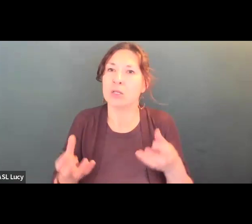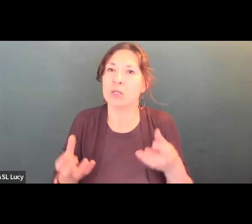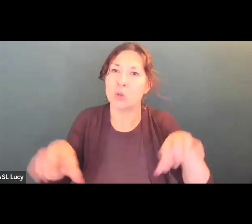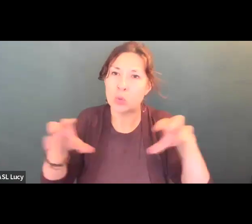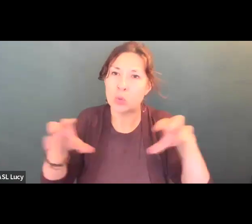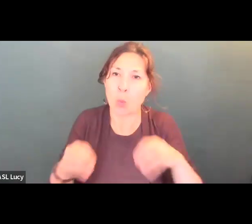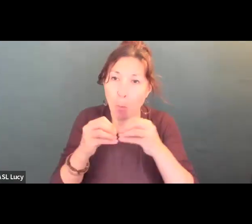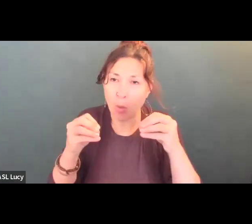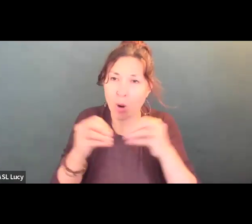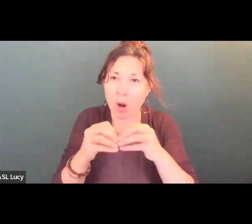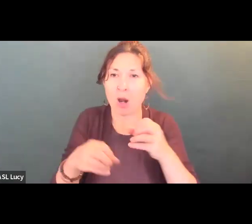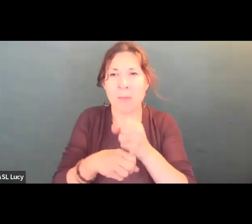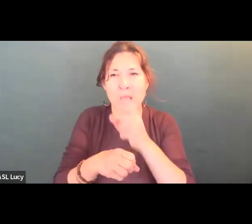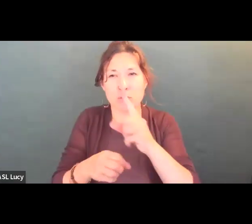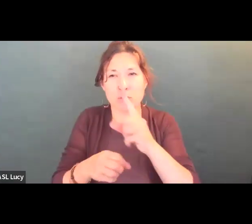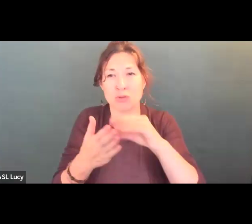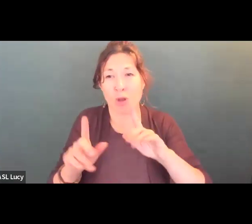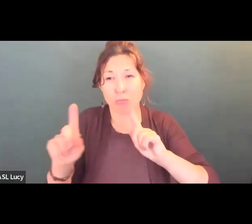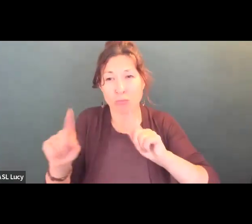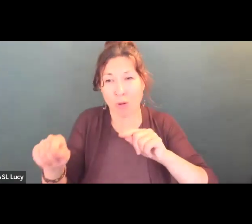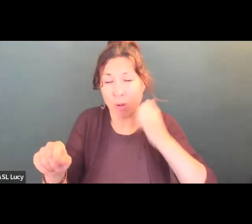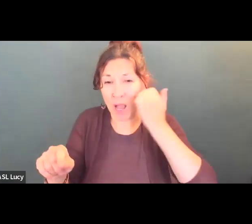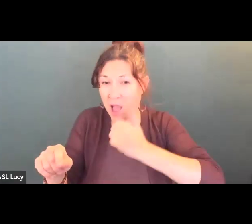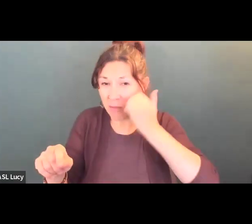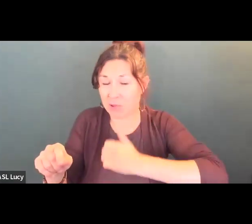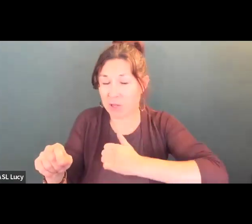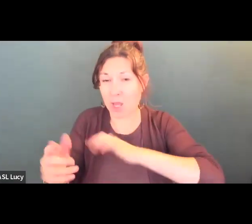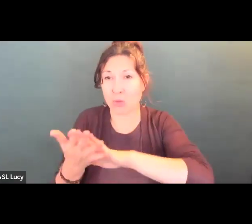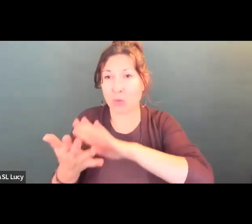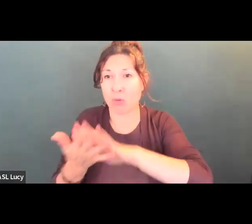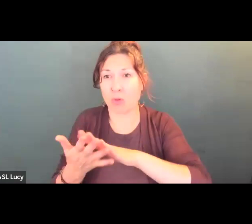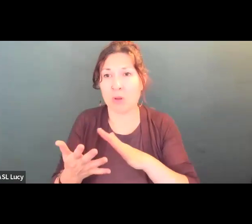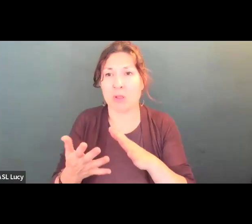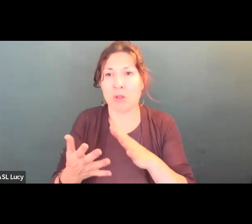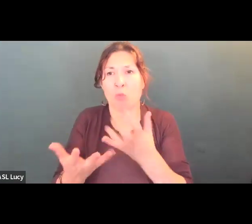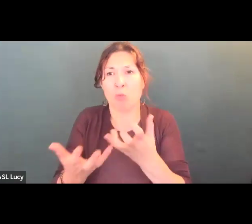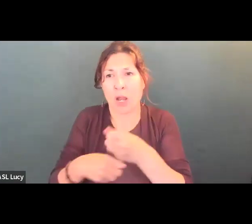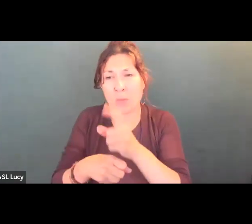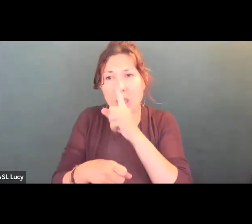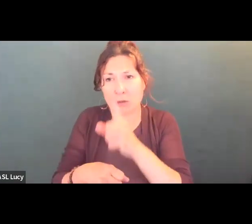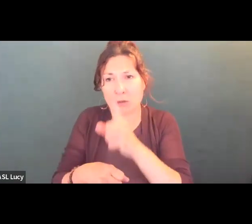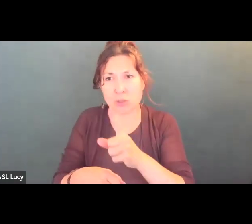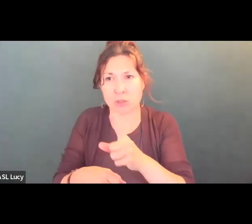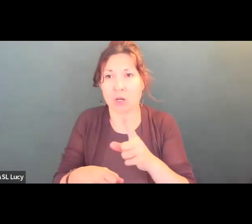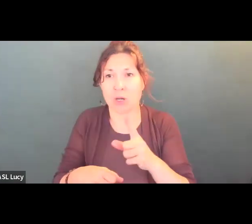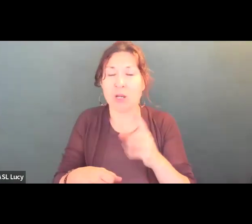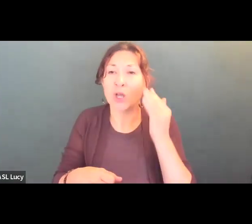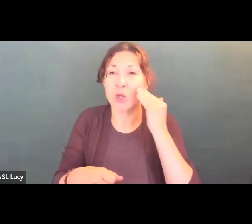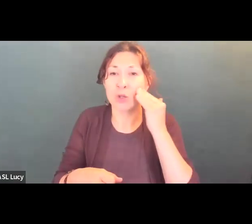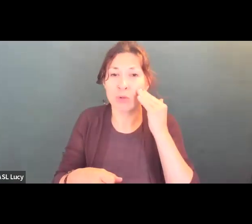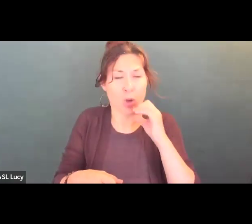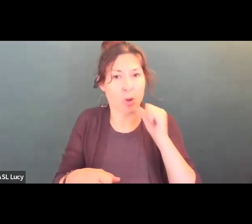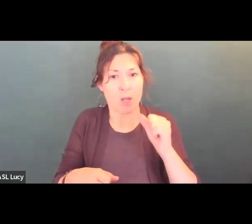every day. We are working hard to make sure that we don't just try to return to a pre-COVID level of chronic